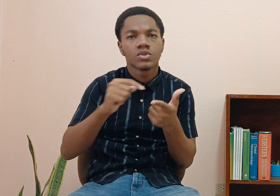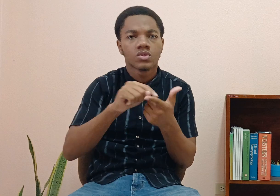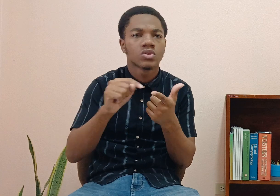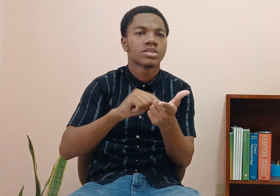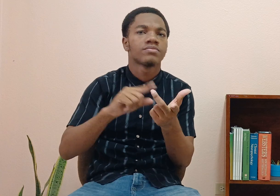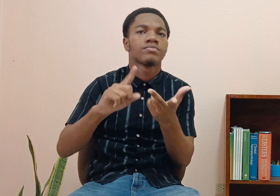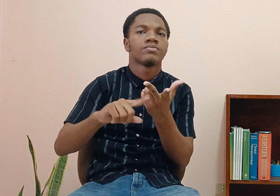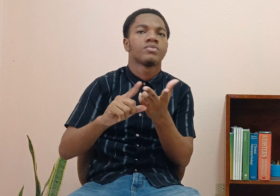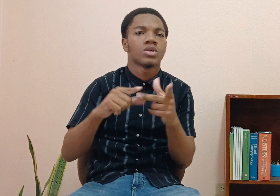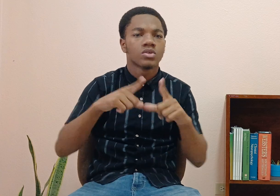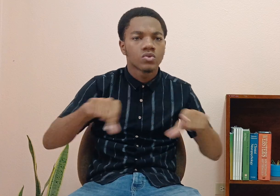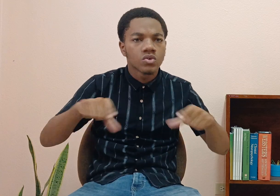pencils.